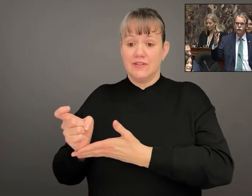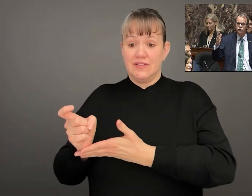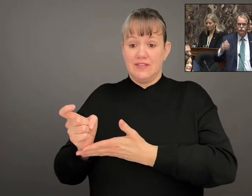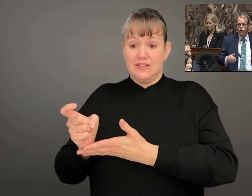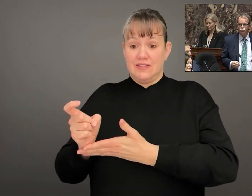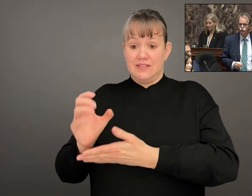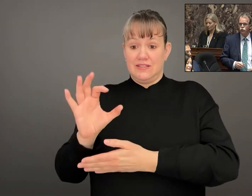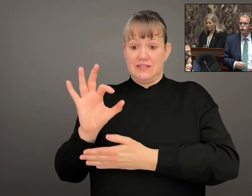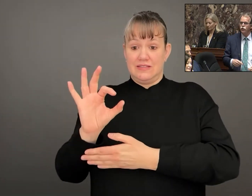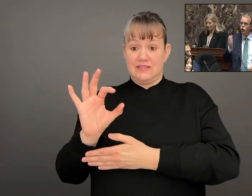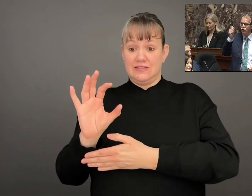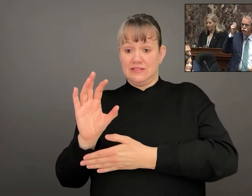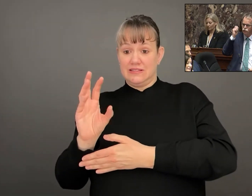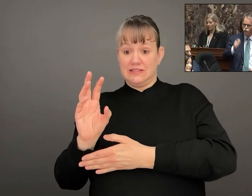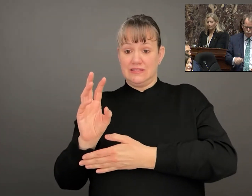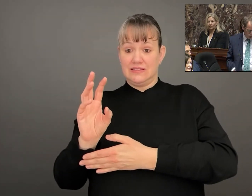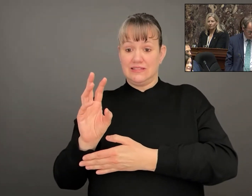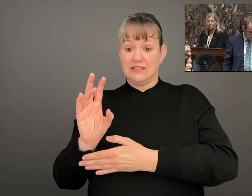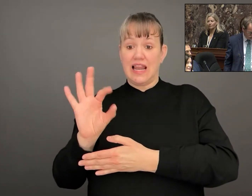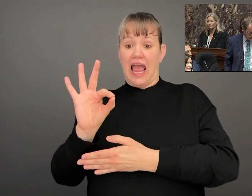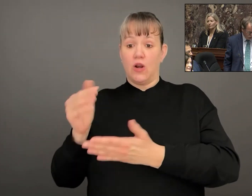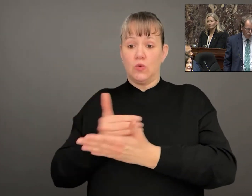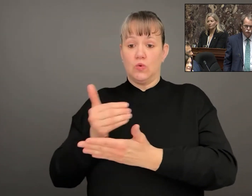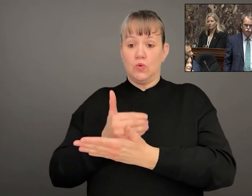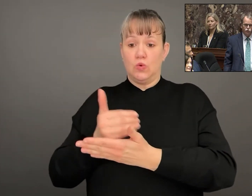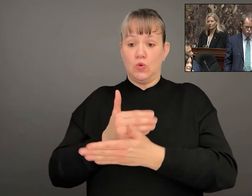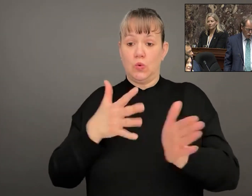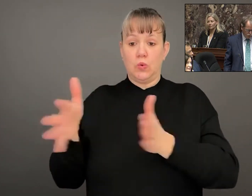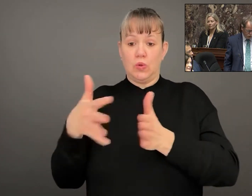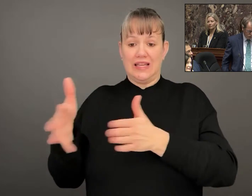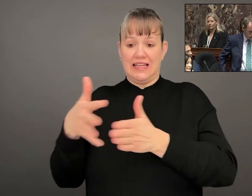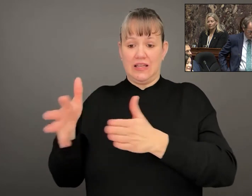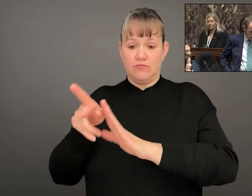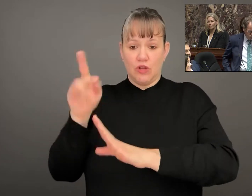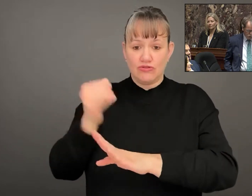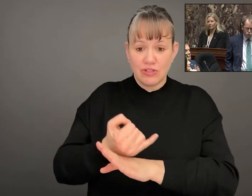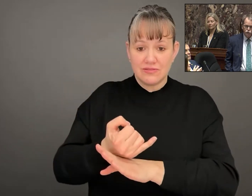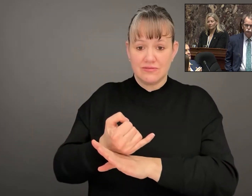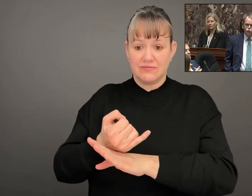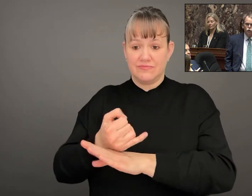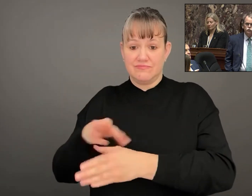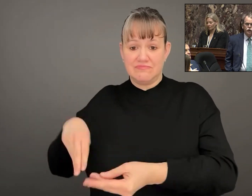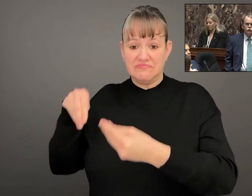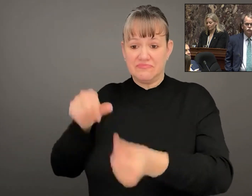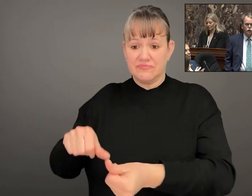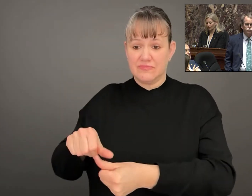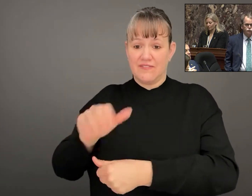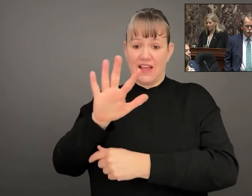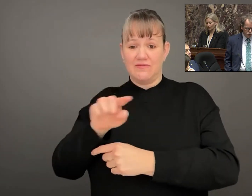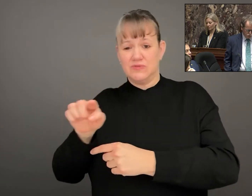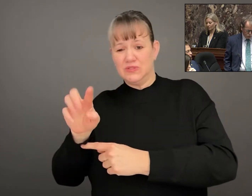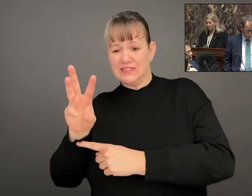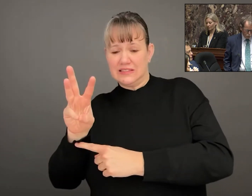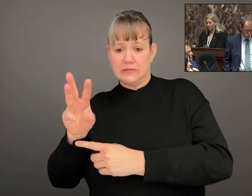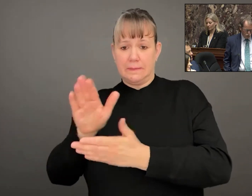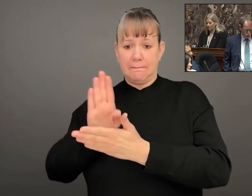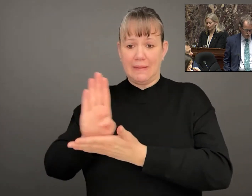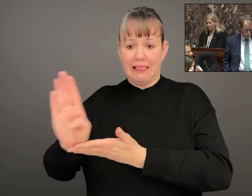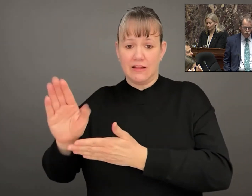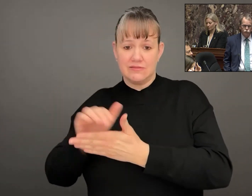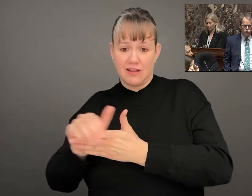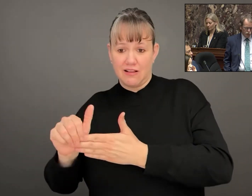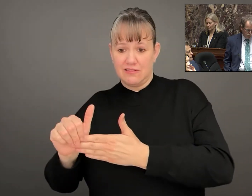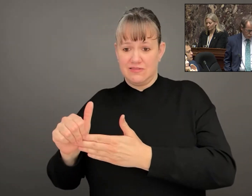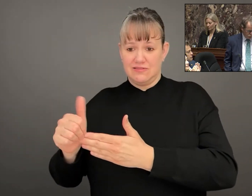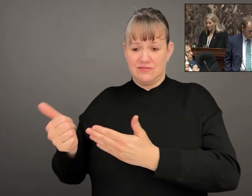great. That was the Green Caucus response. There's just one hitch. These projects are 47%